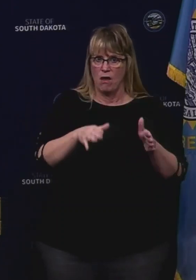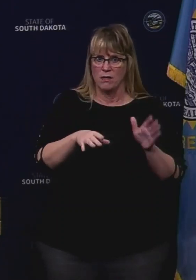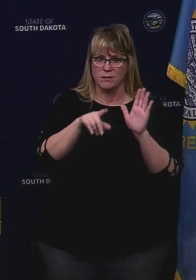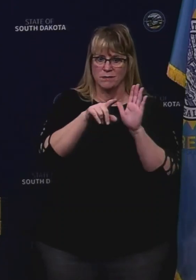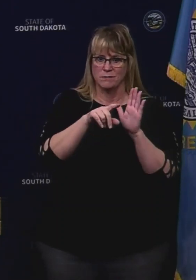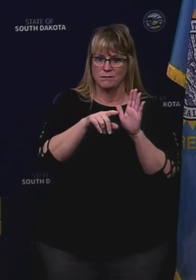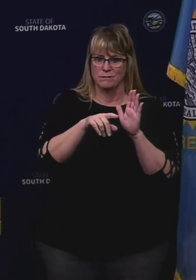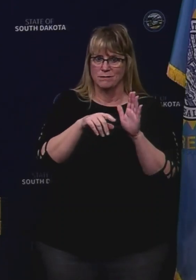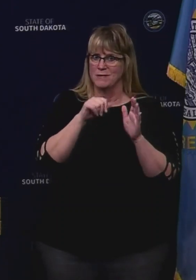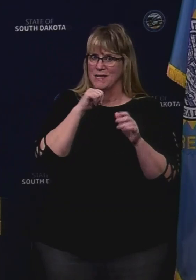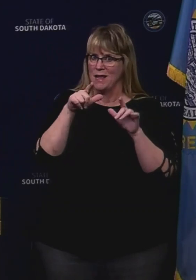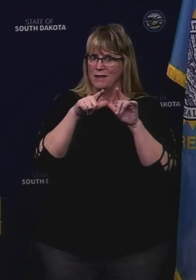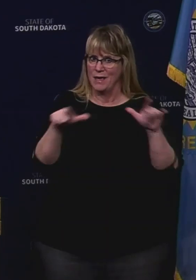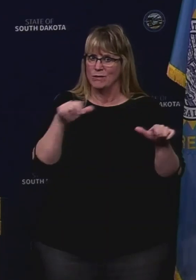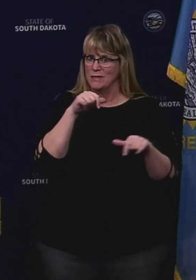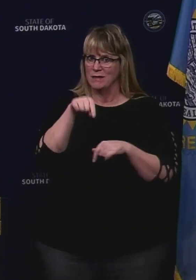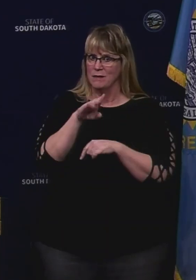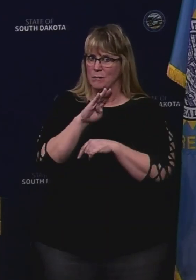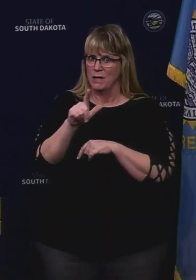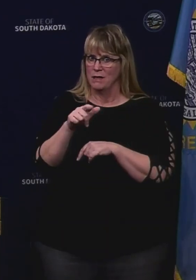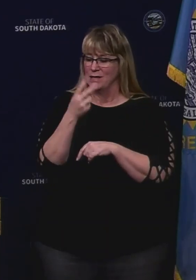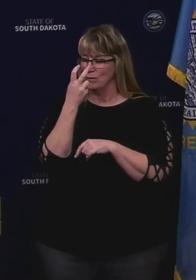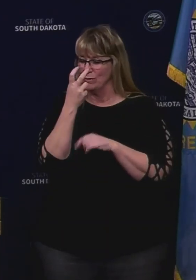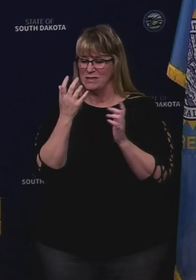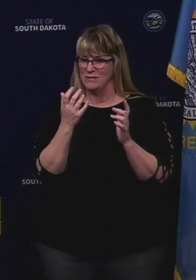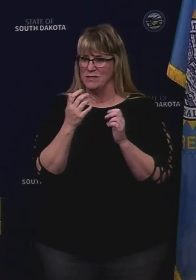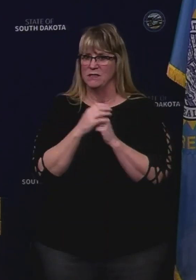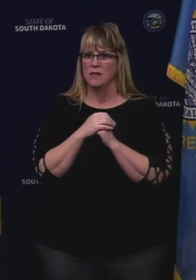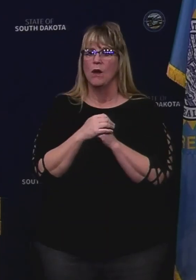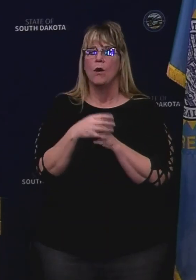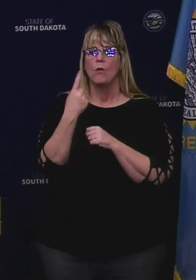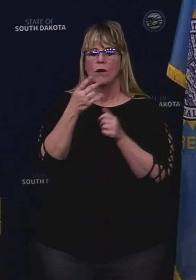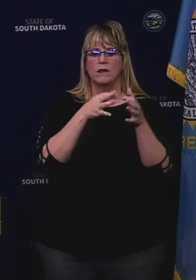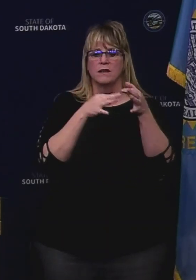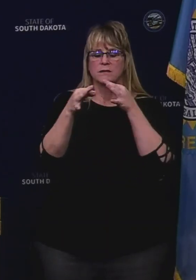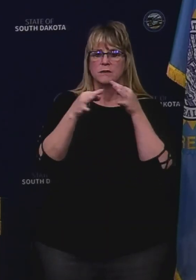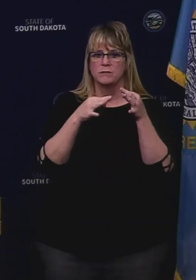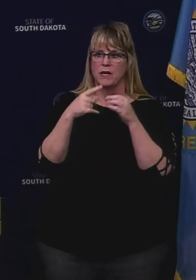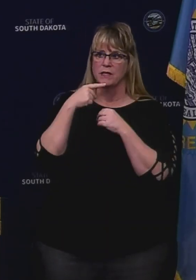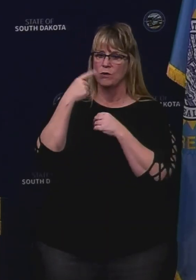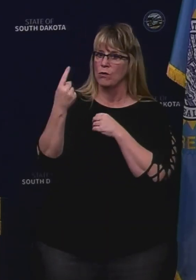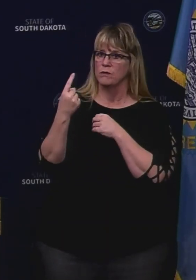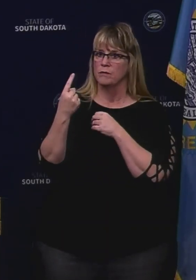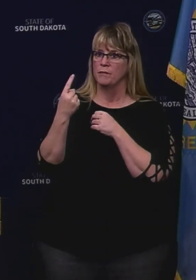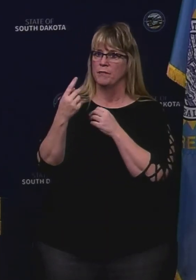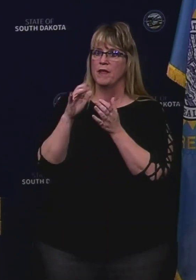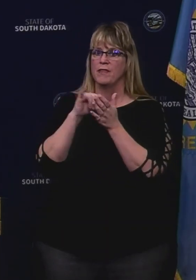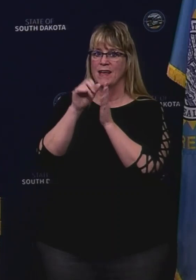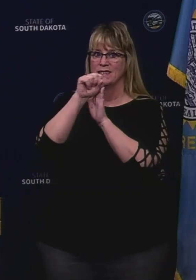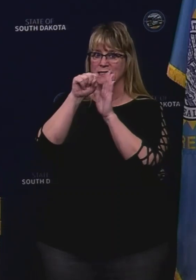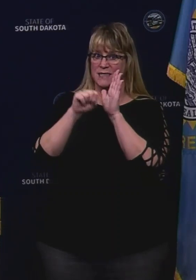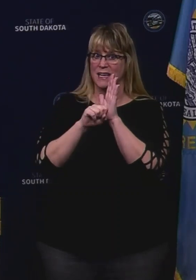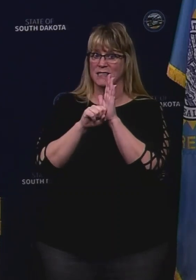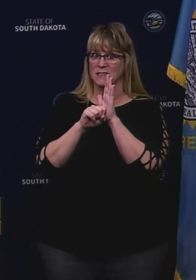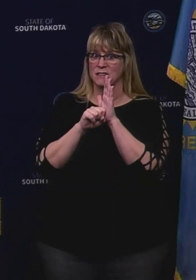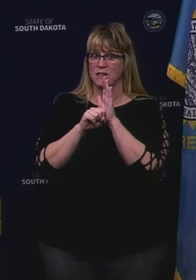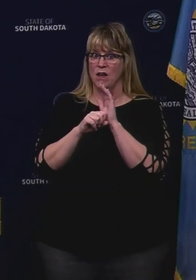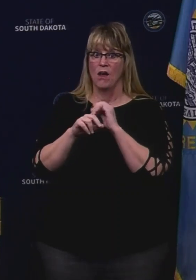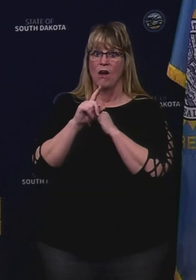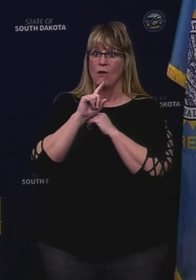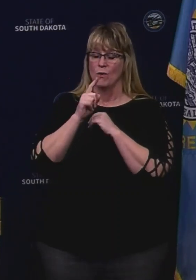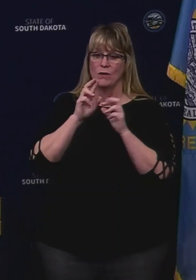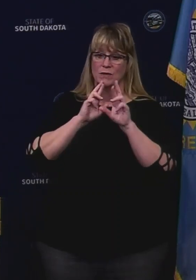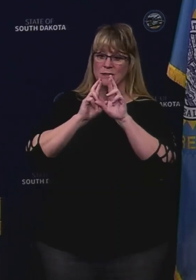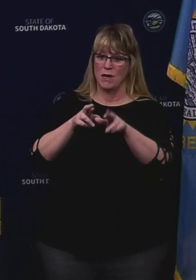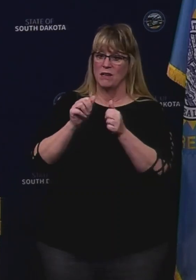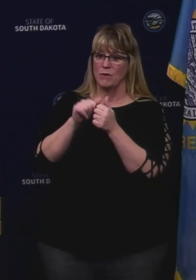believe that language is in this bill. And one of the explanations I've given to them is that states are literally on the front line